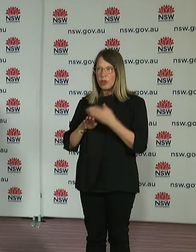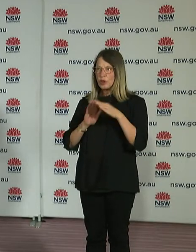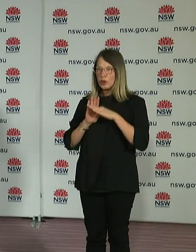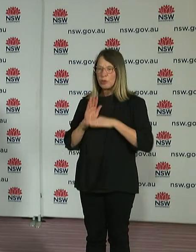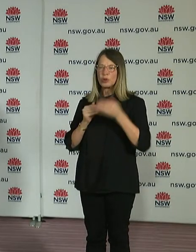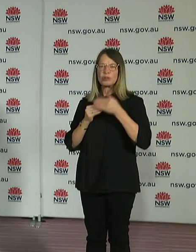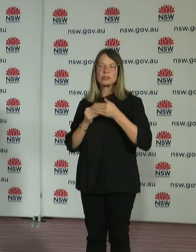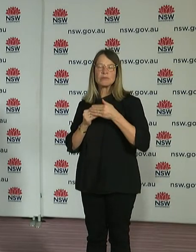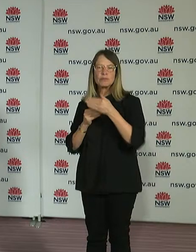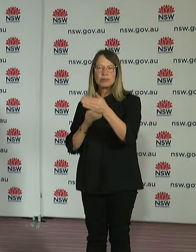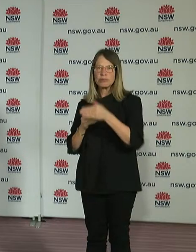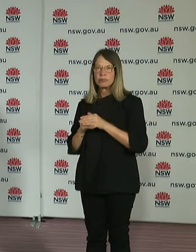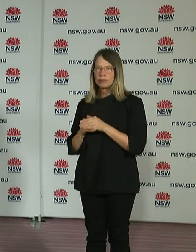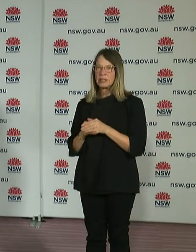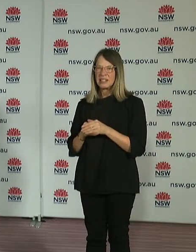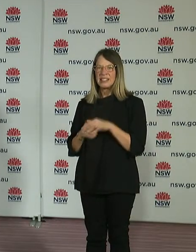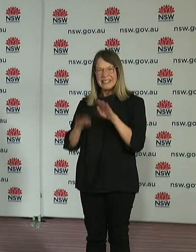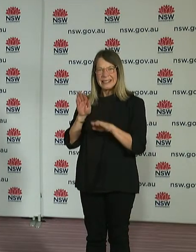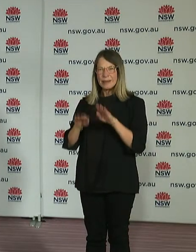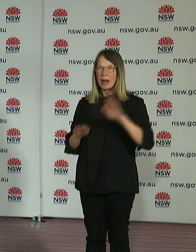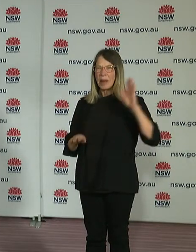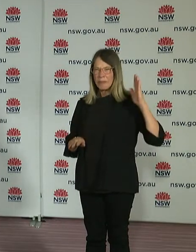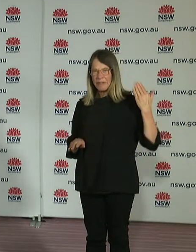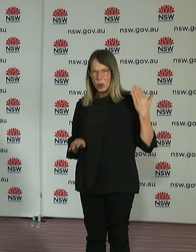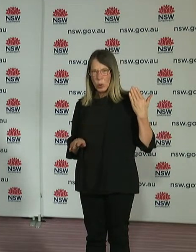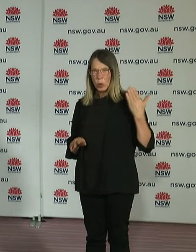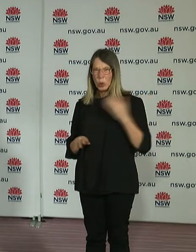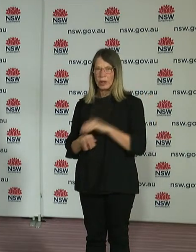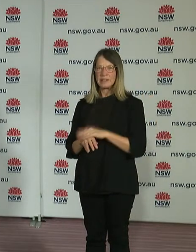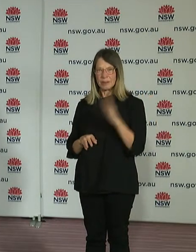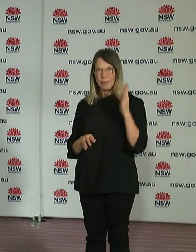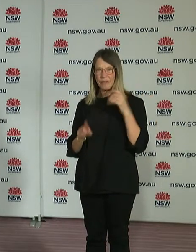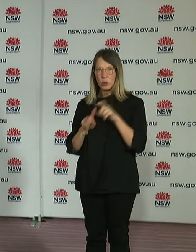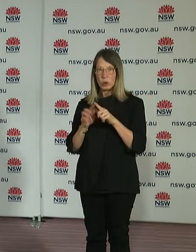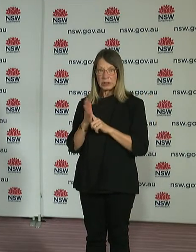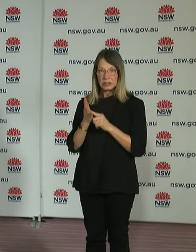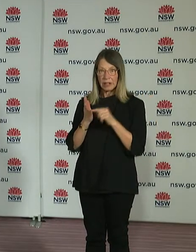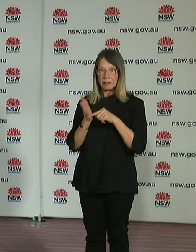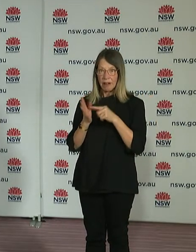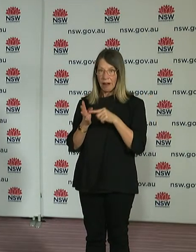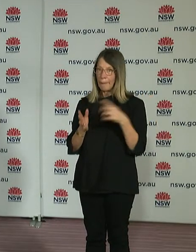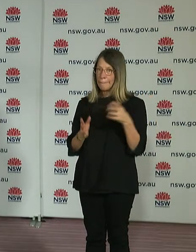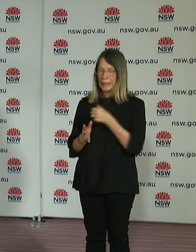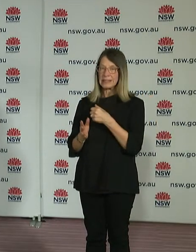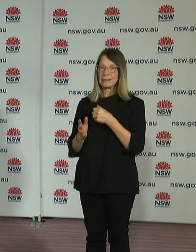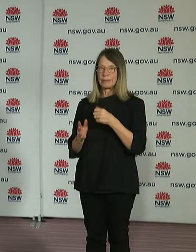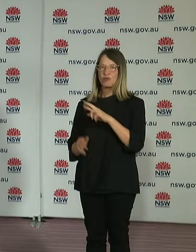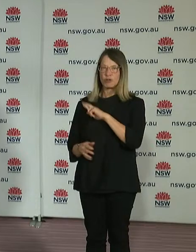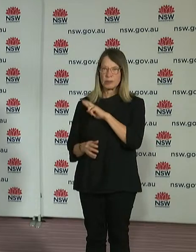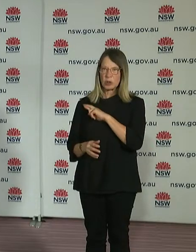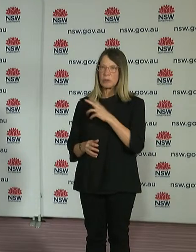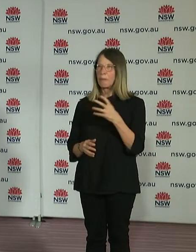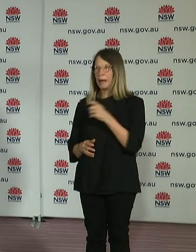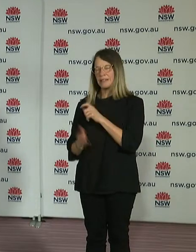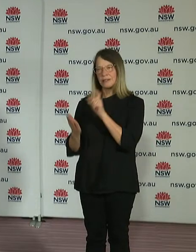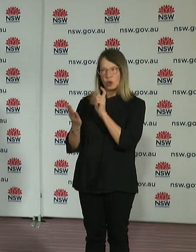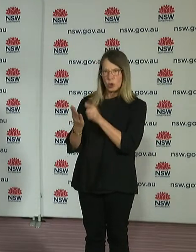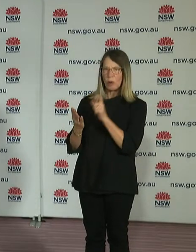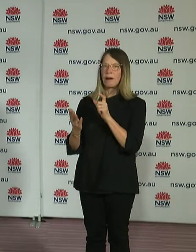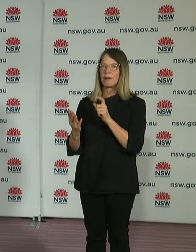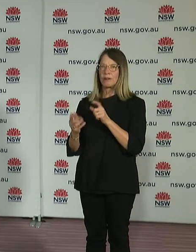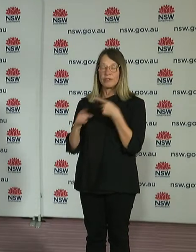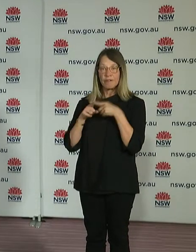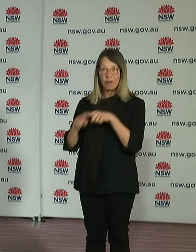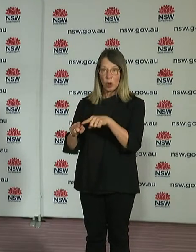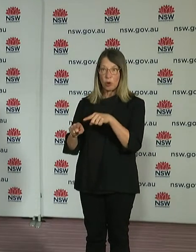pre-Delta. Not much has changed, because the onus will be on individuals to prove their vaccination, and obviously the Service New South Wales